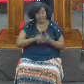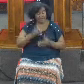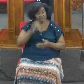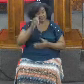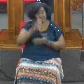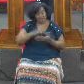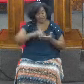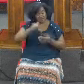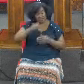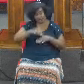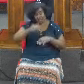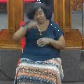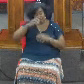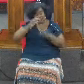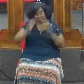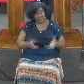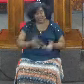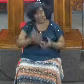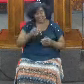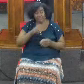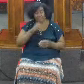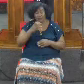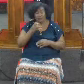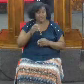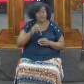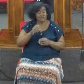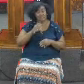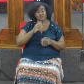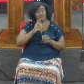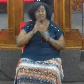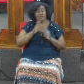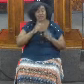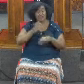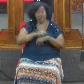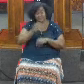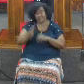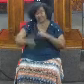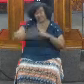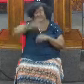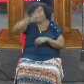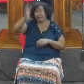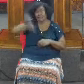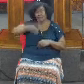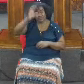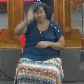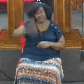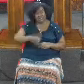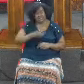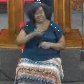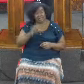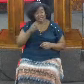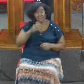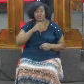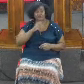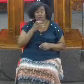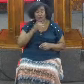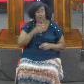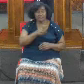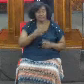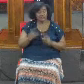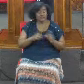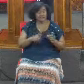He doesn't want you to talk about Calvary. He doesn't want you to talk about the shed blood of Jesus the Christ. He doesn't want you to